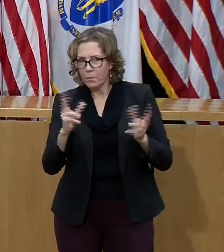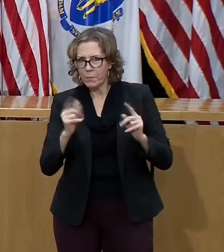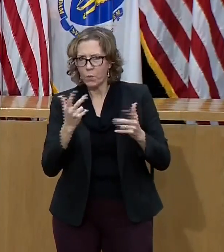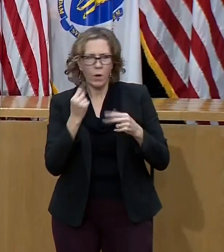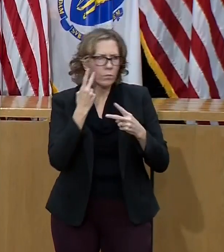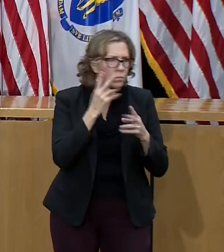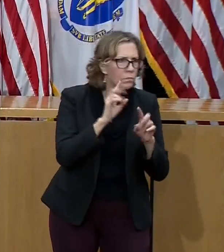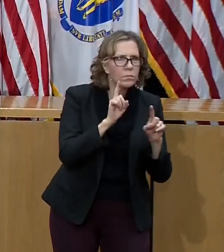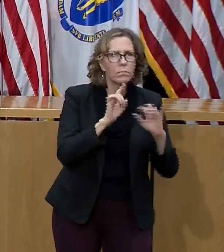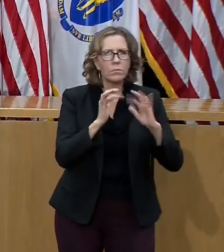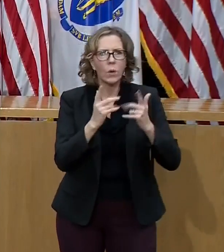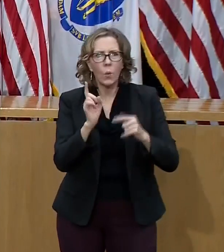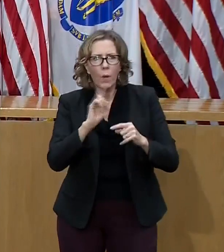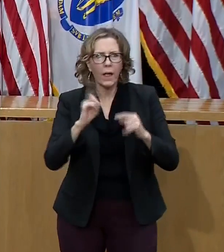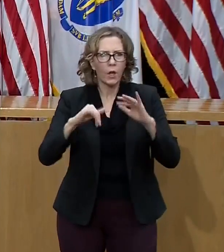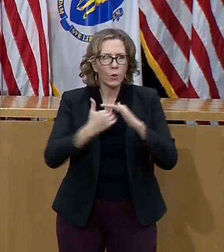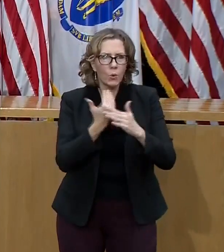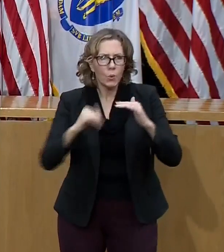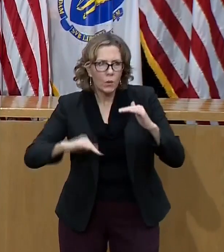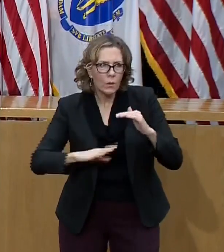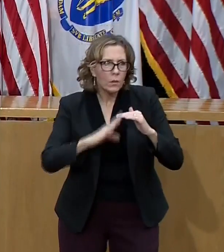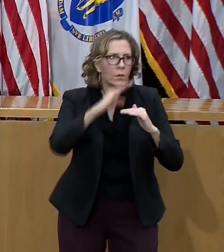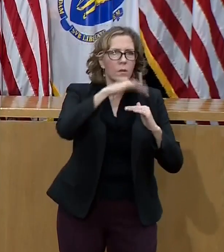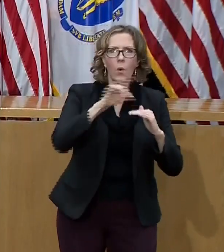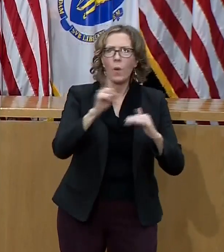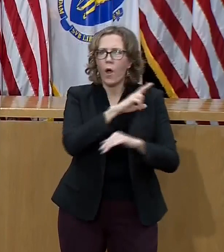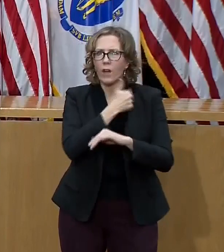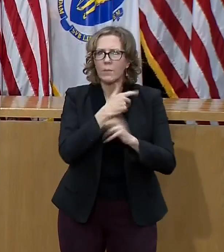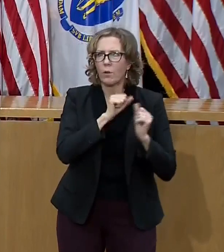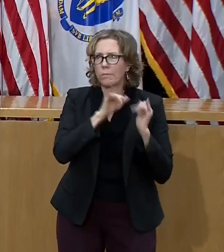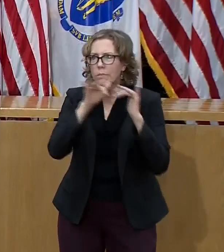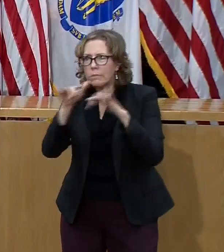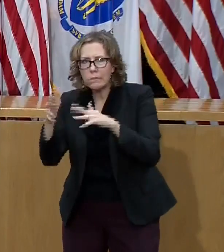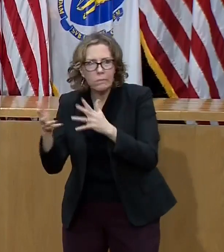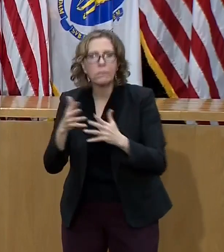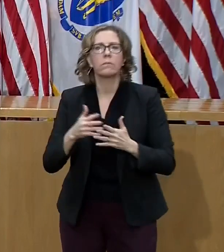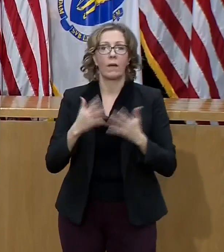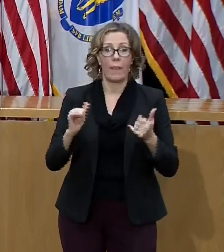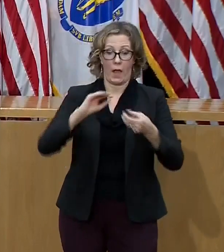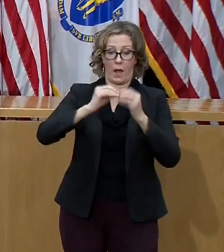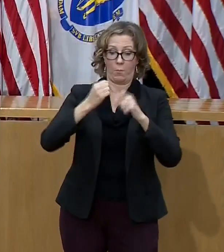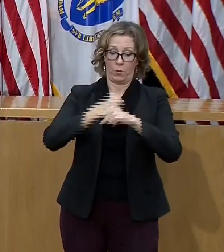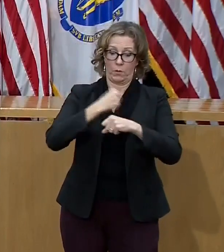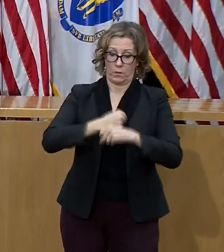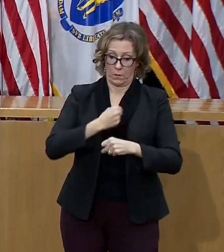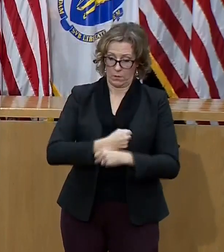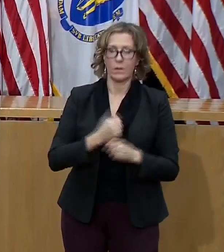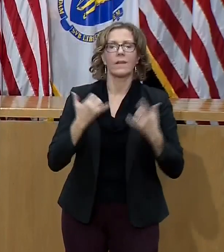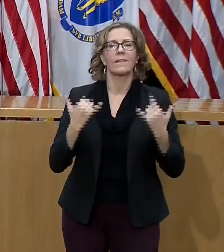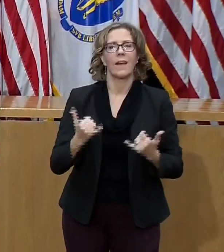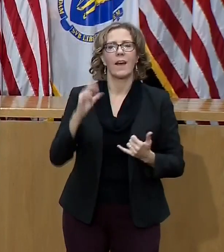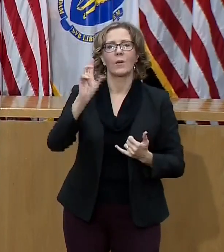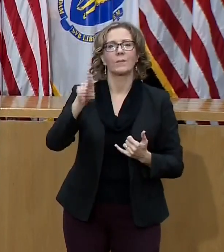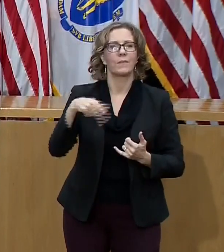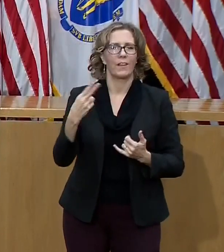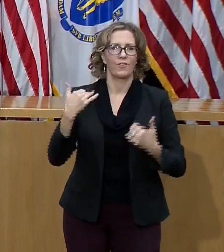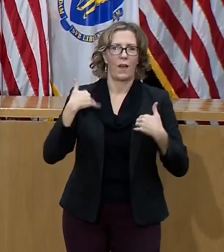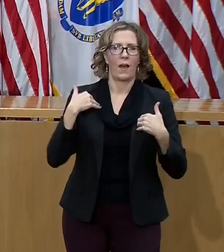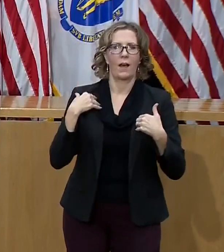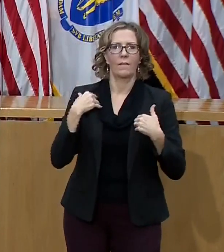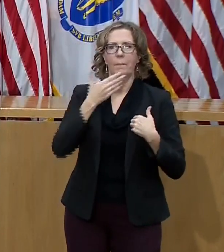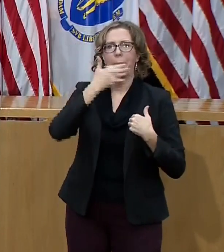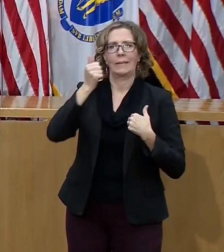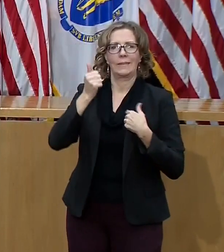to new cases and hospitalizations. DPH is now taking that data to a new level by building an interactive and more